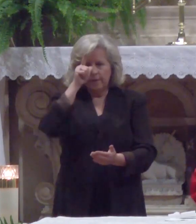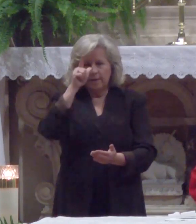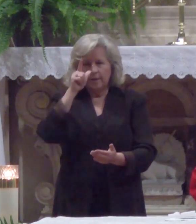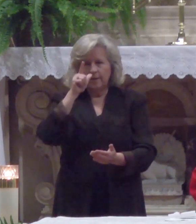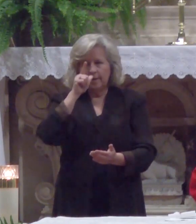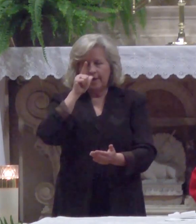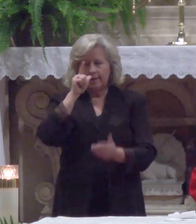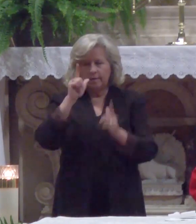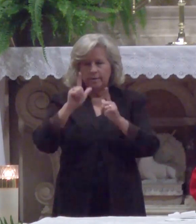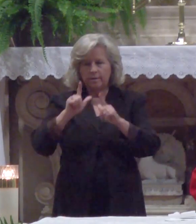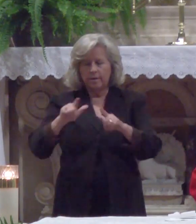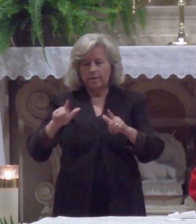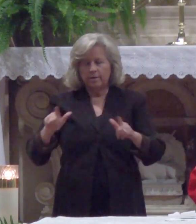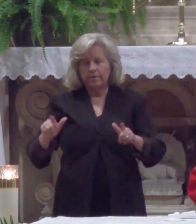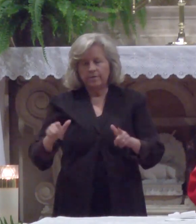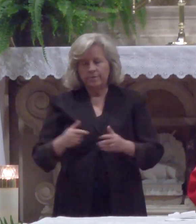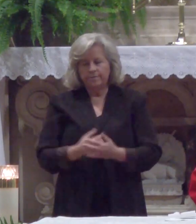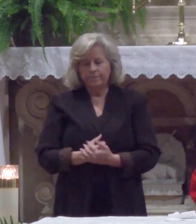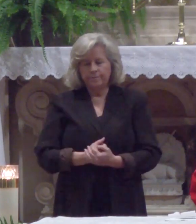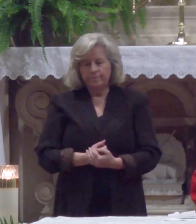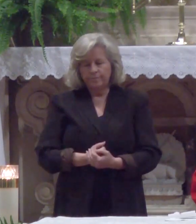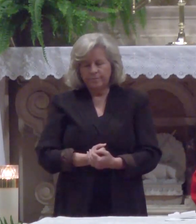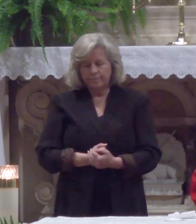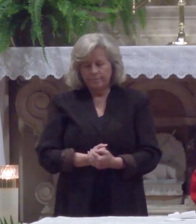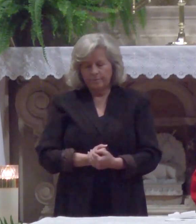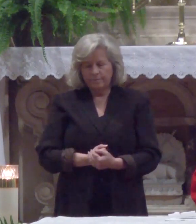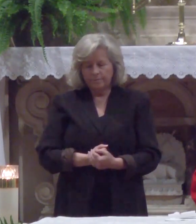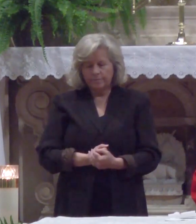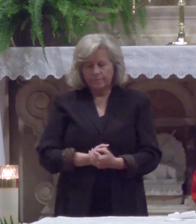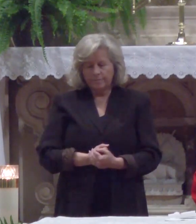Quitolis peccata mundi,